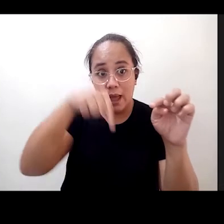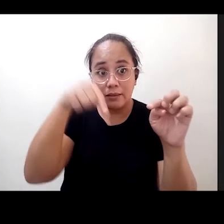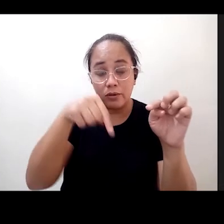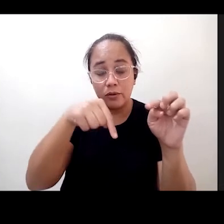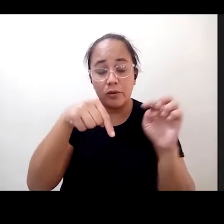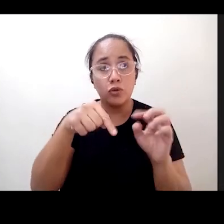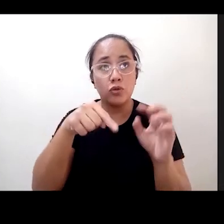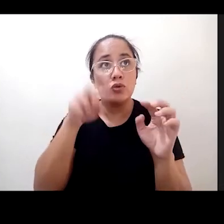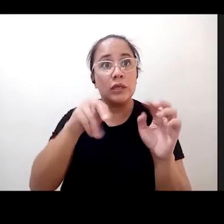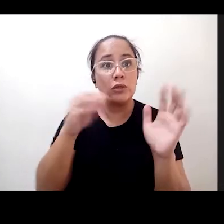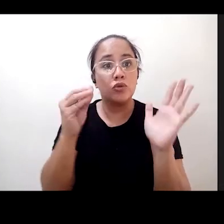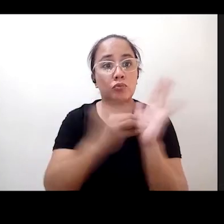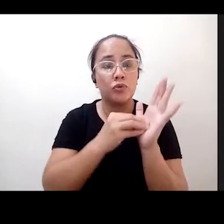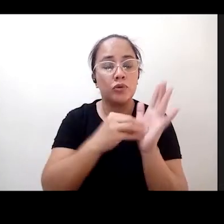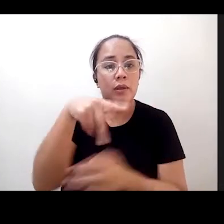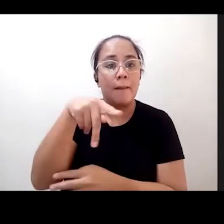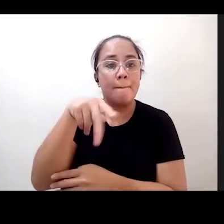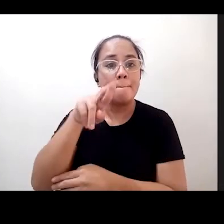predicate